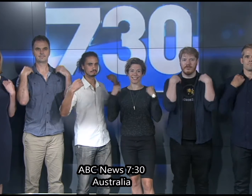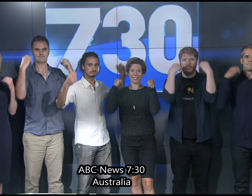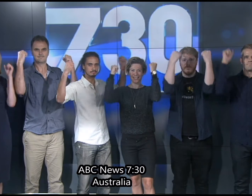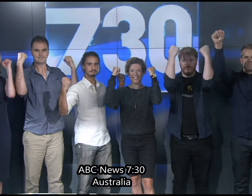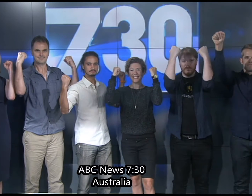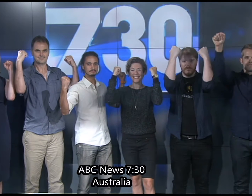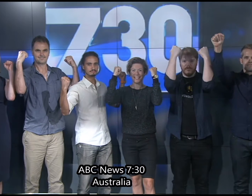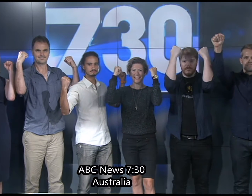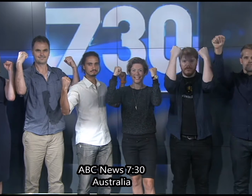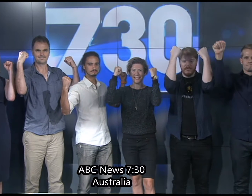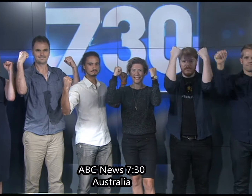for?